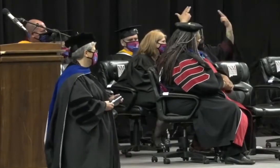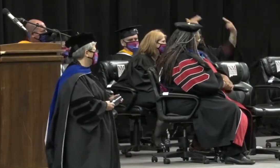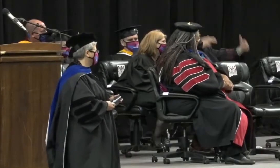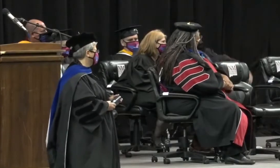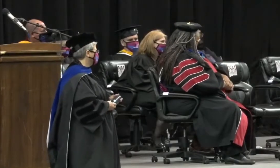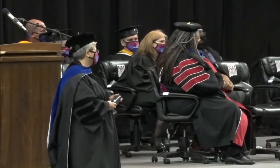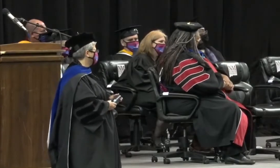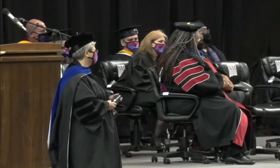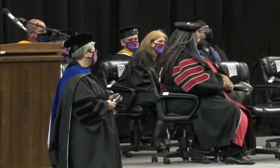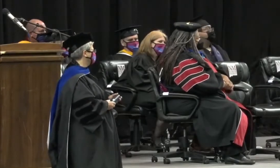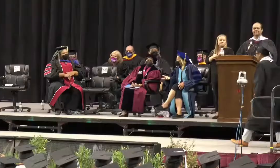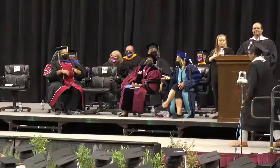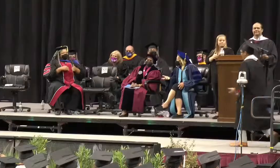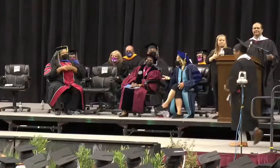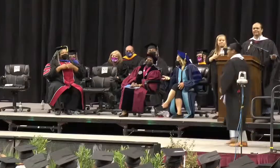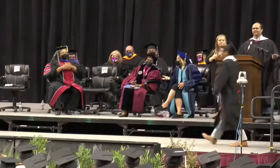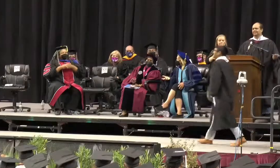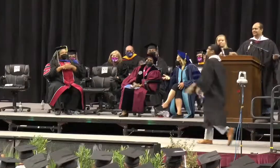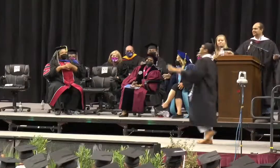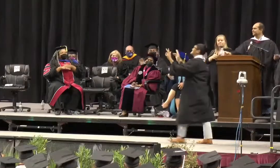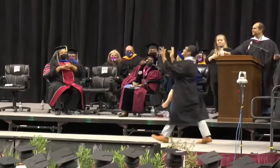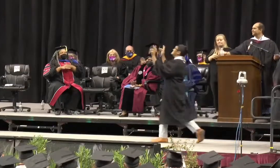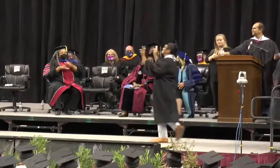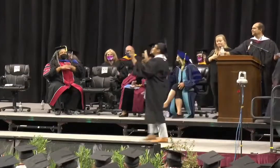Ryan May.